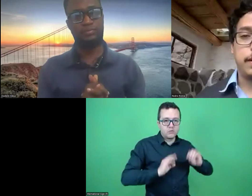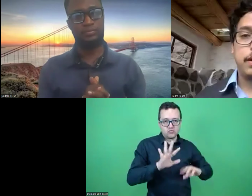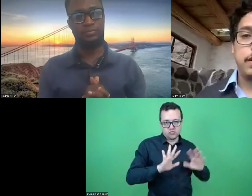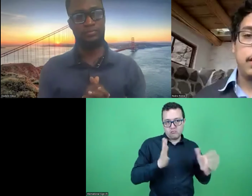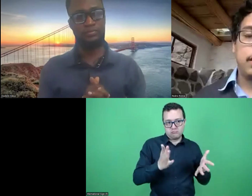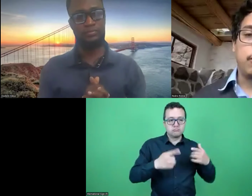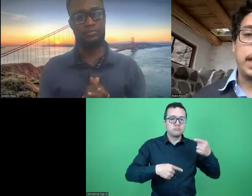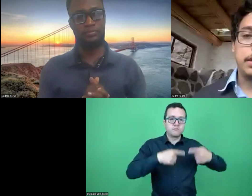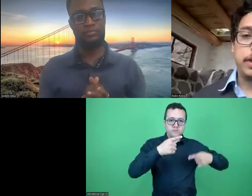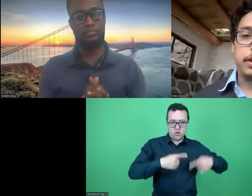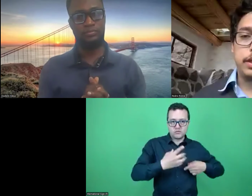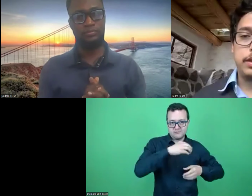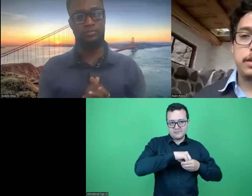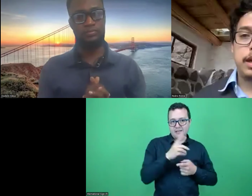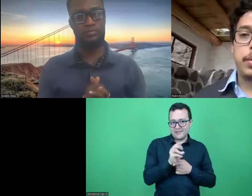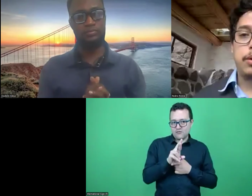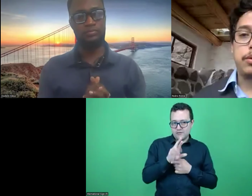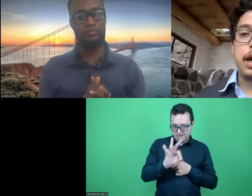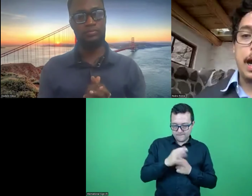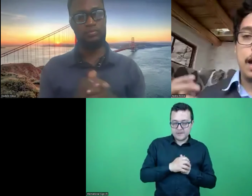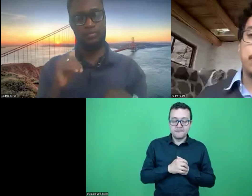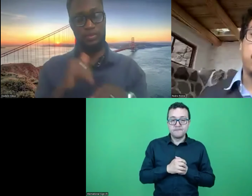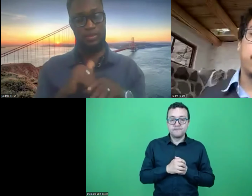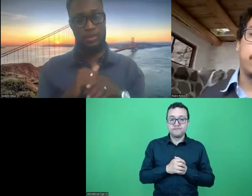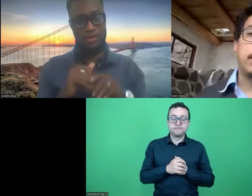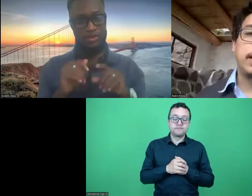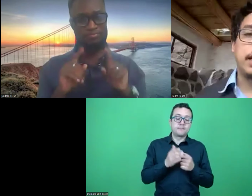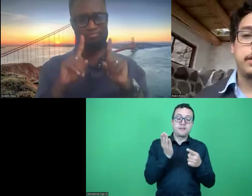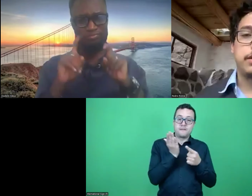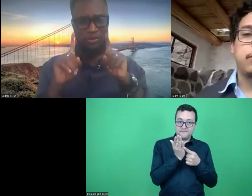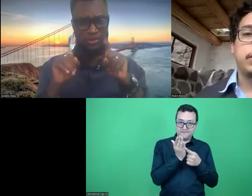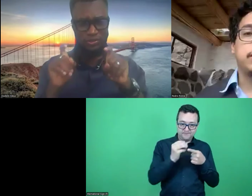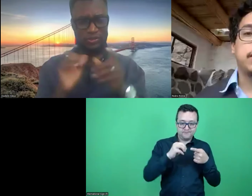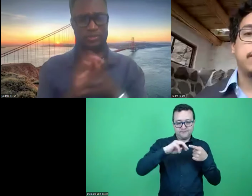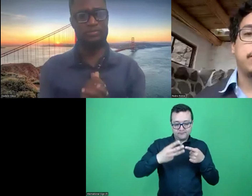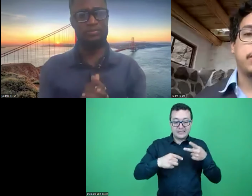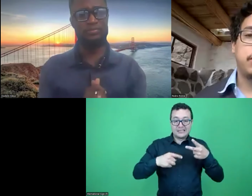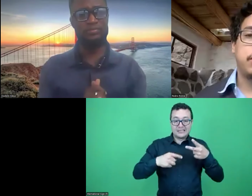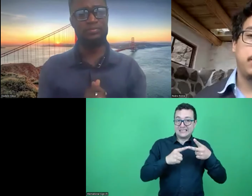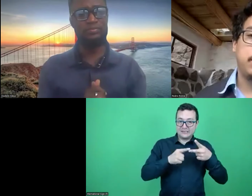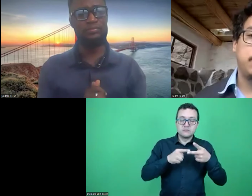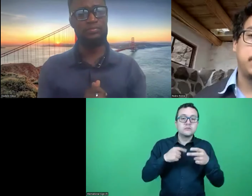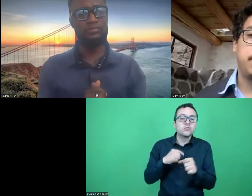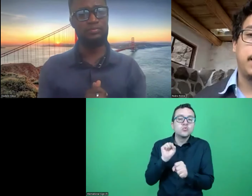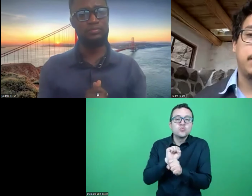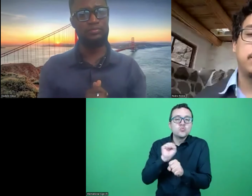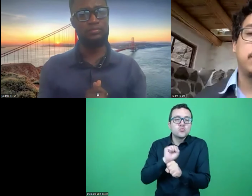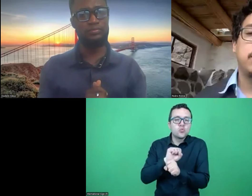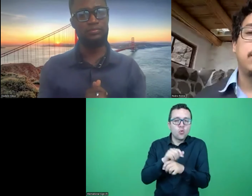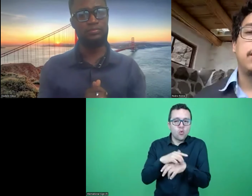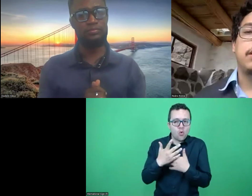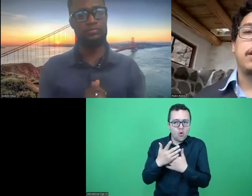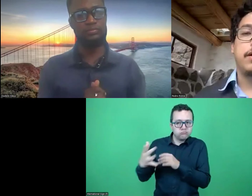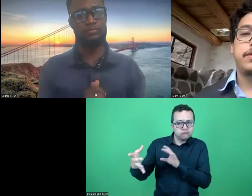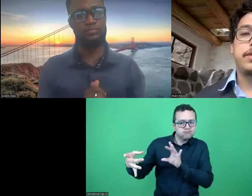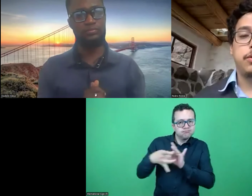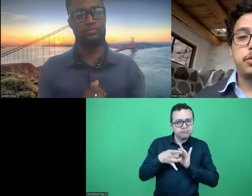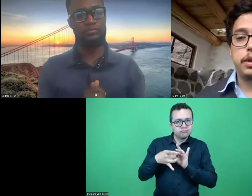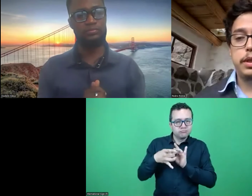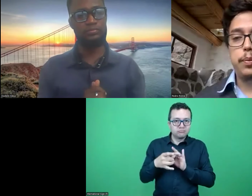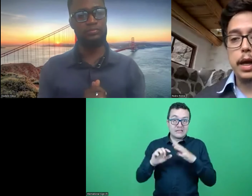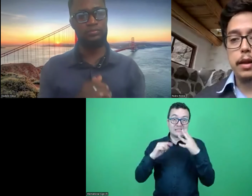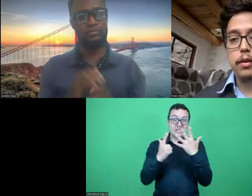survey, we asked grantees about how their work aligns with the 7 cross-cutting themes defined in DRF's